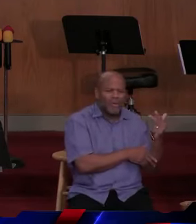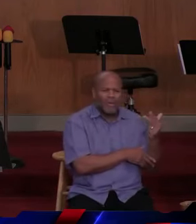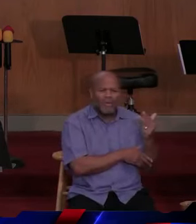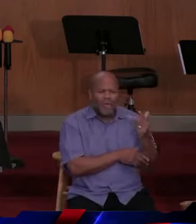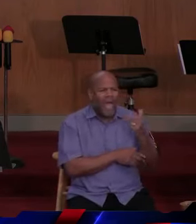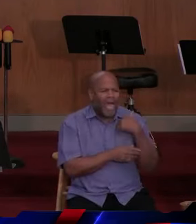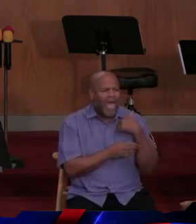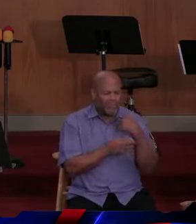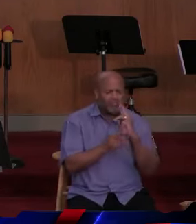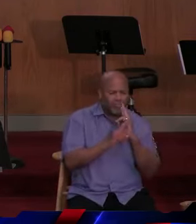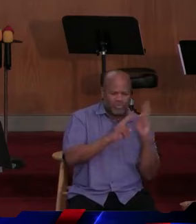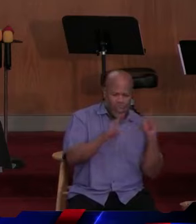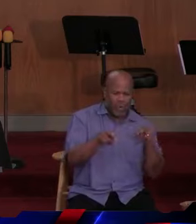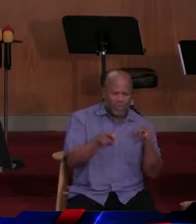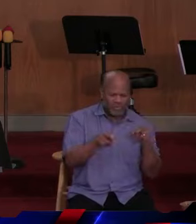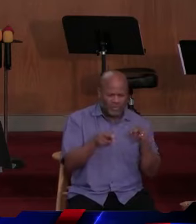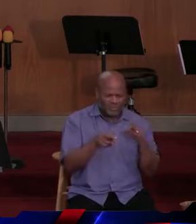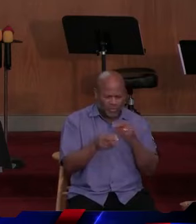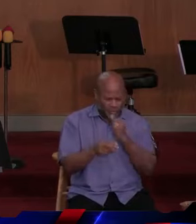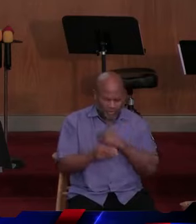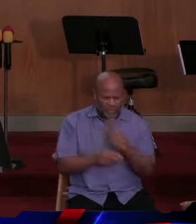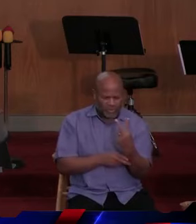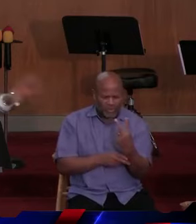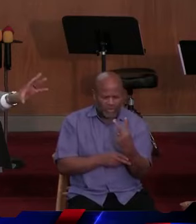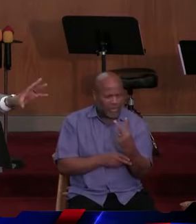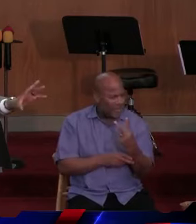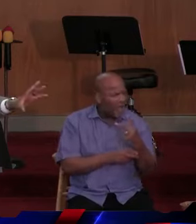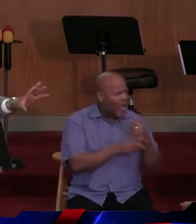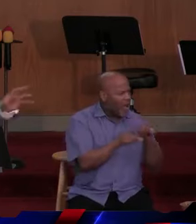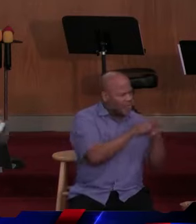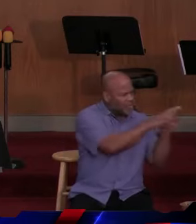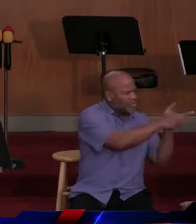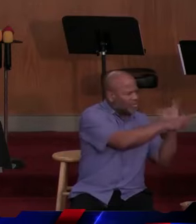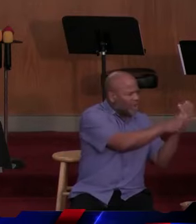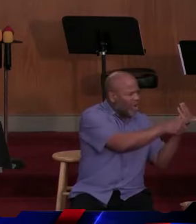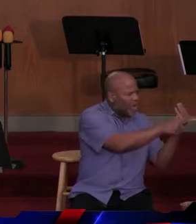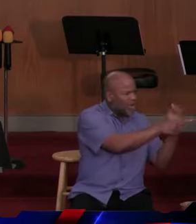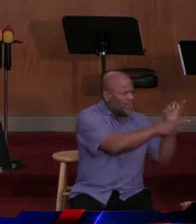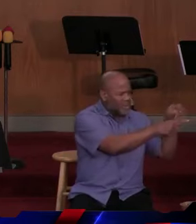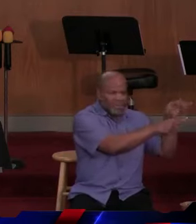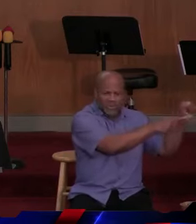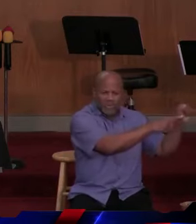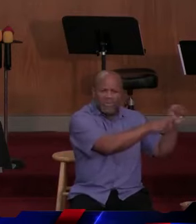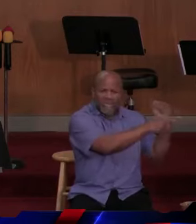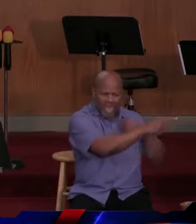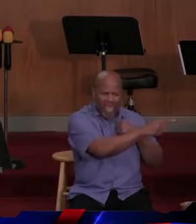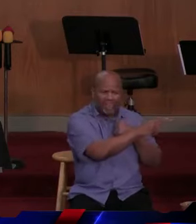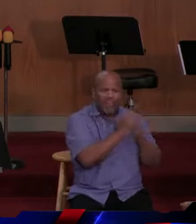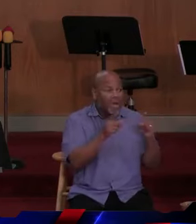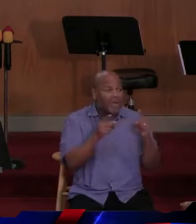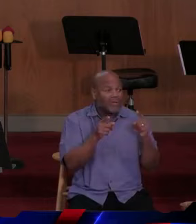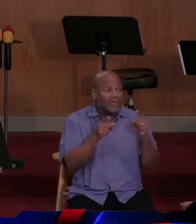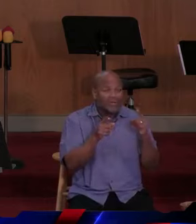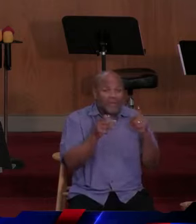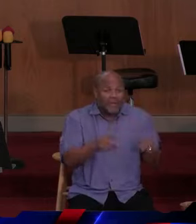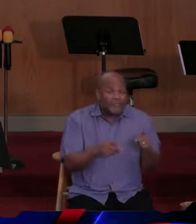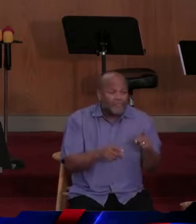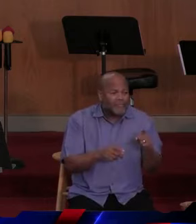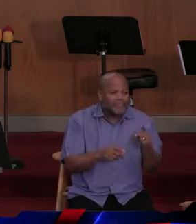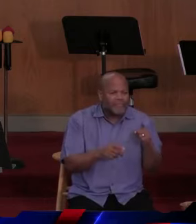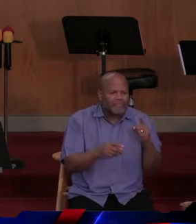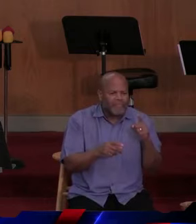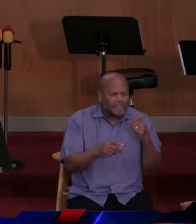report of Peter and John. But see, people can tell you he lives, but it ain't until you know it for